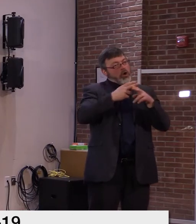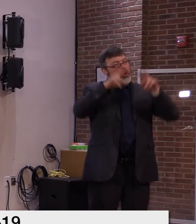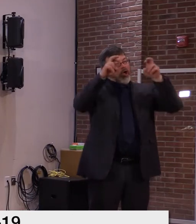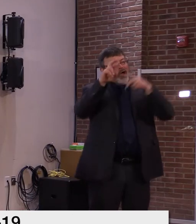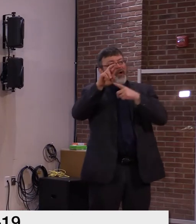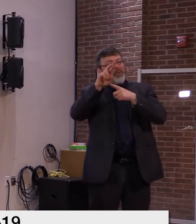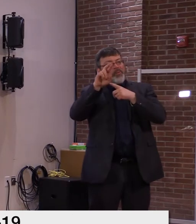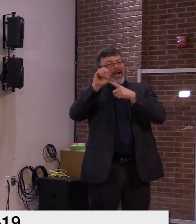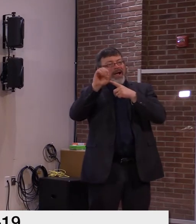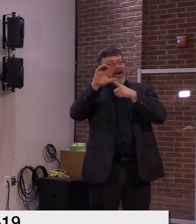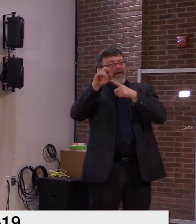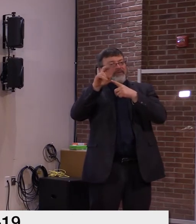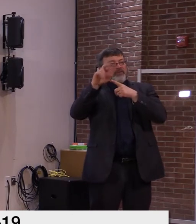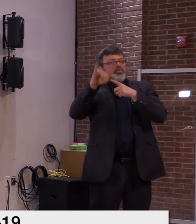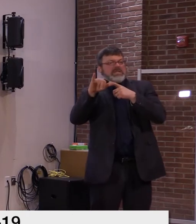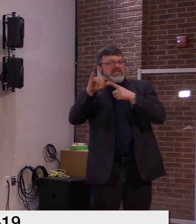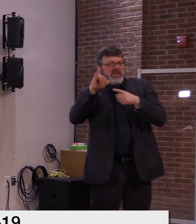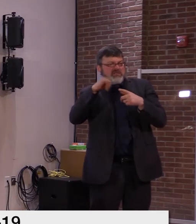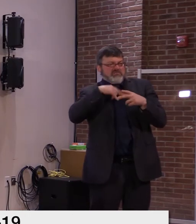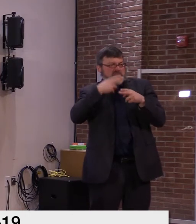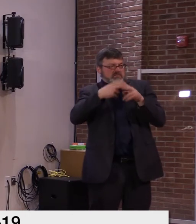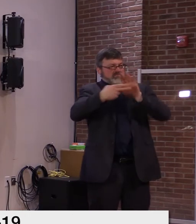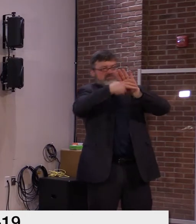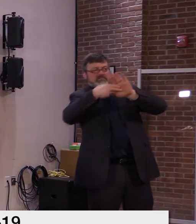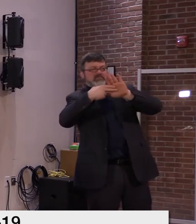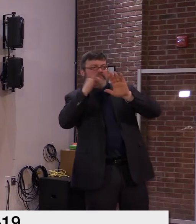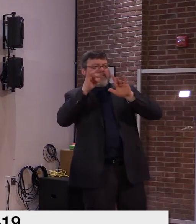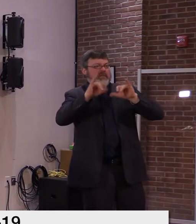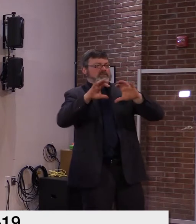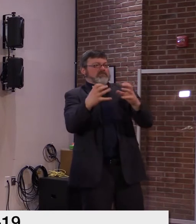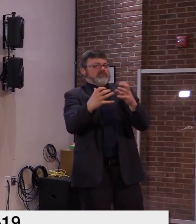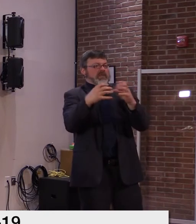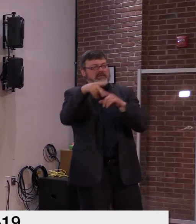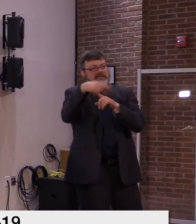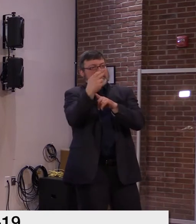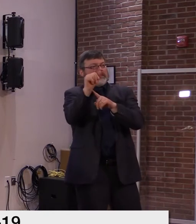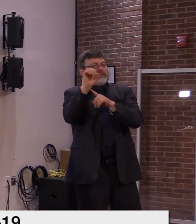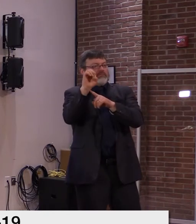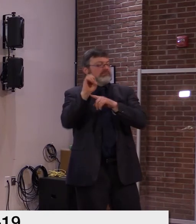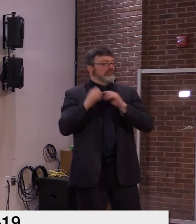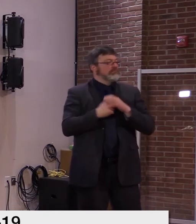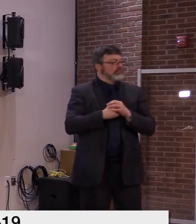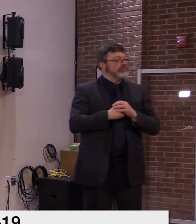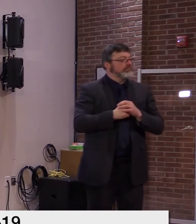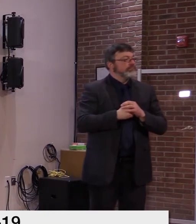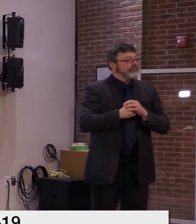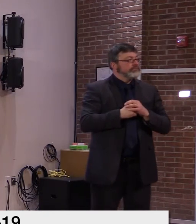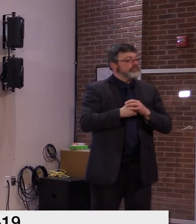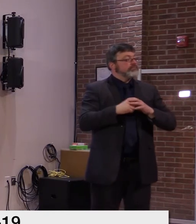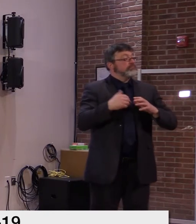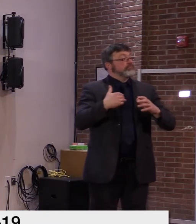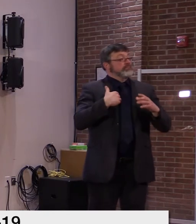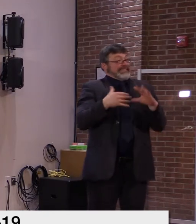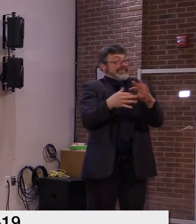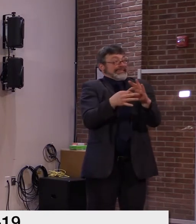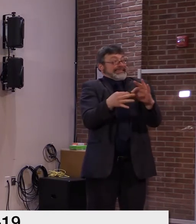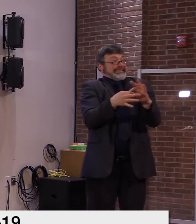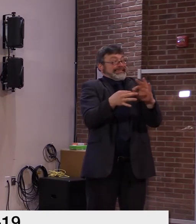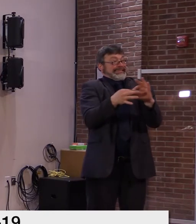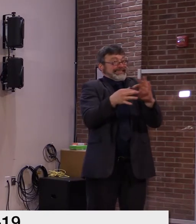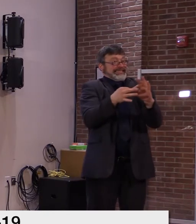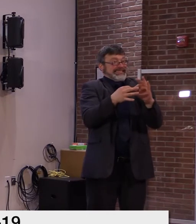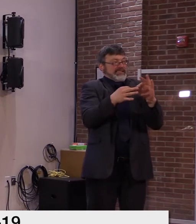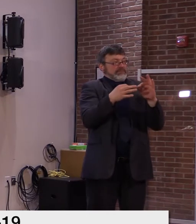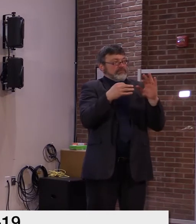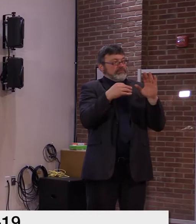from occurring. Our forthcoming guidance will outline a structure and process for us to organize our recovery work. The recovery